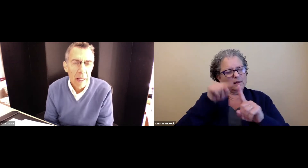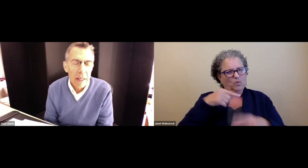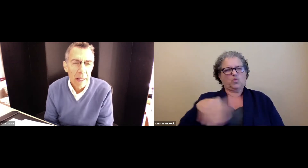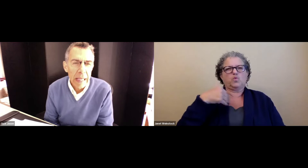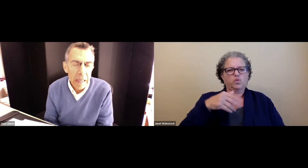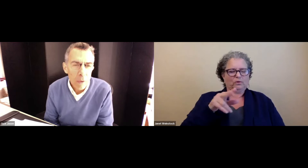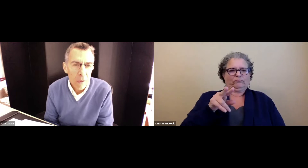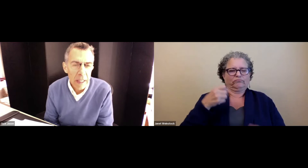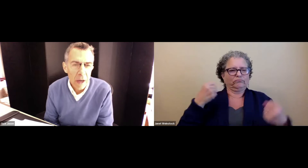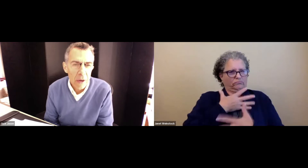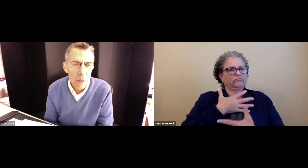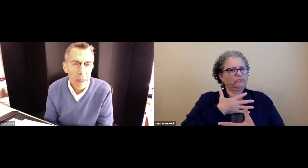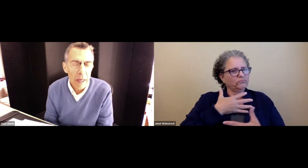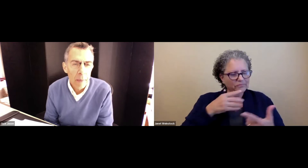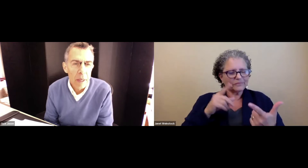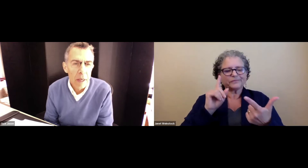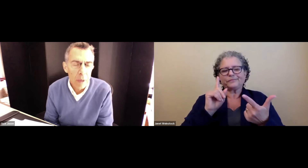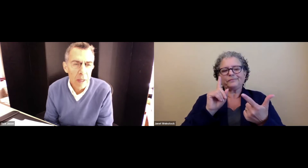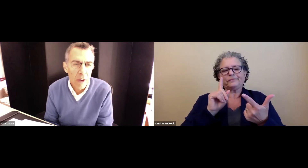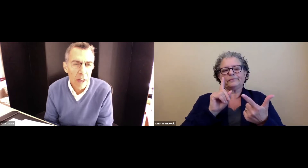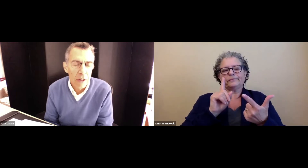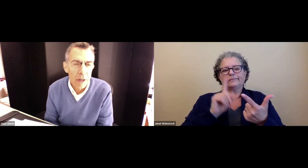the evil that he carried within him, and it really frightened her.